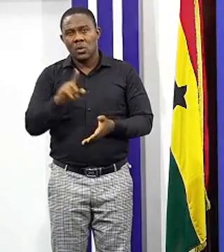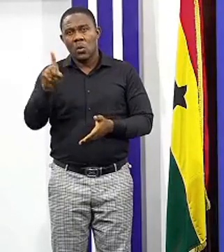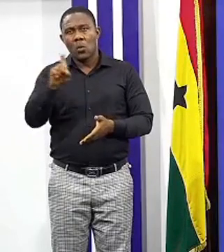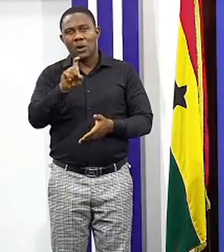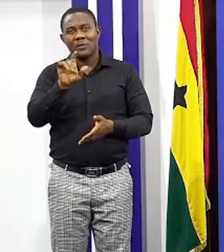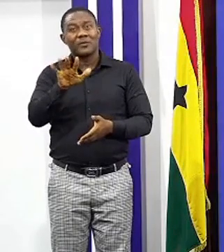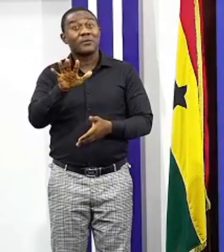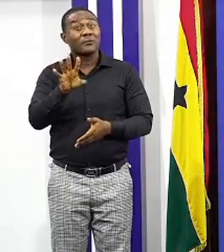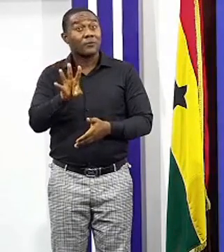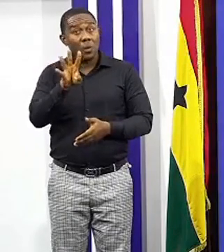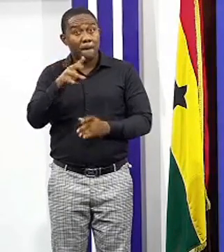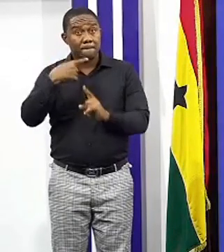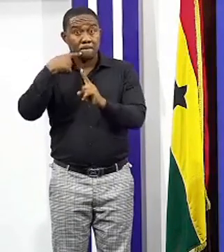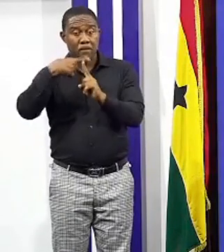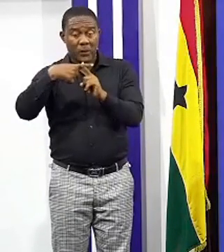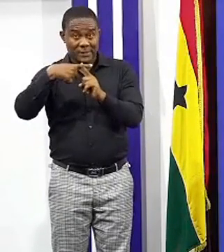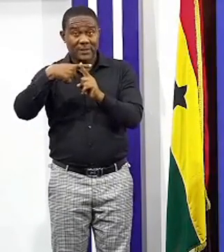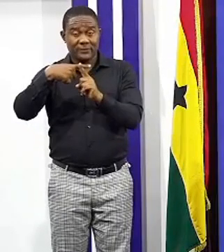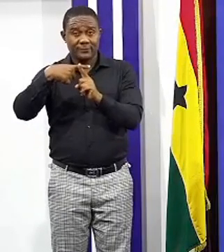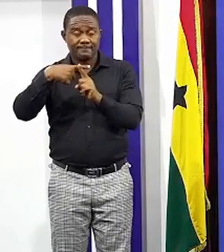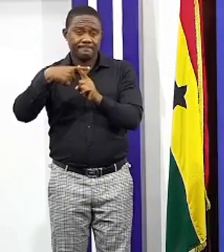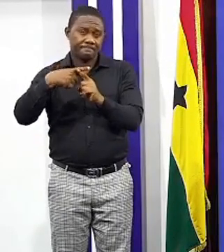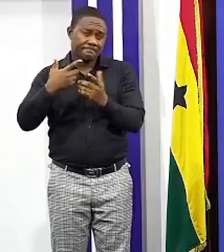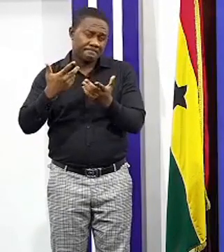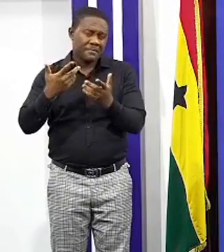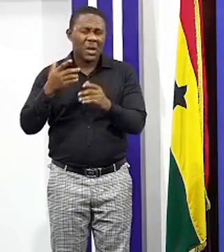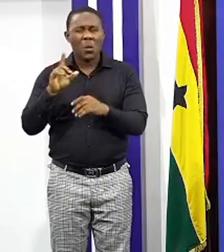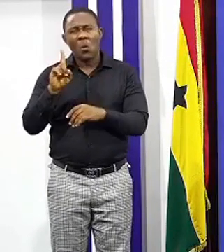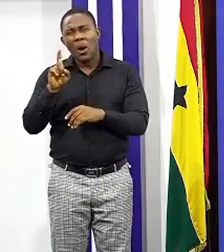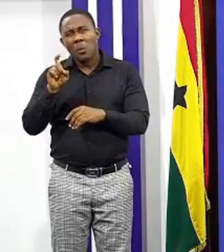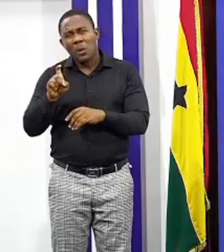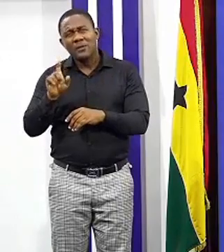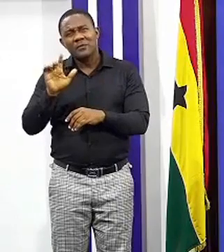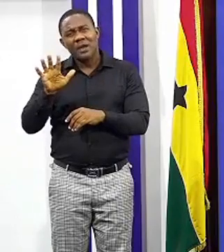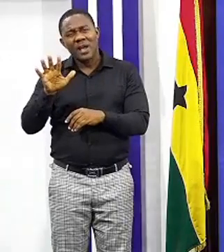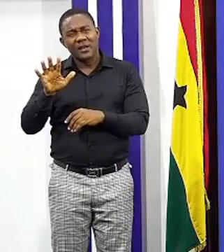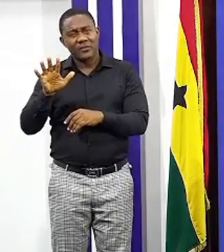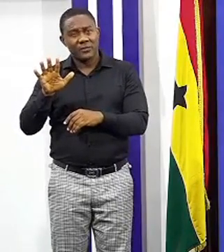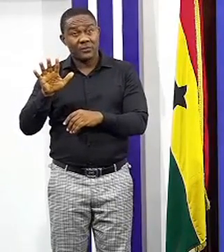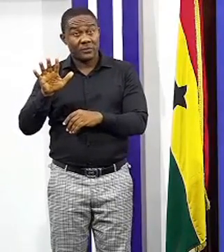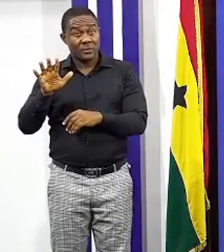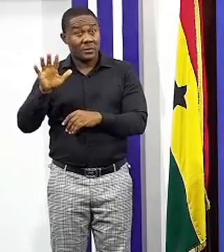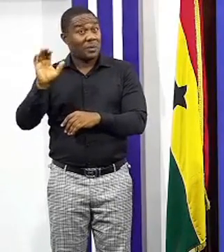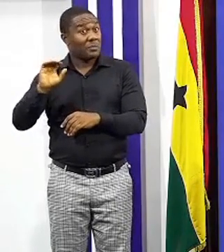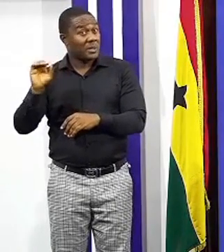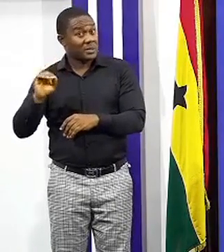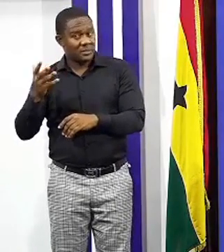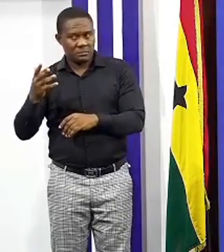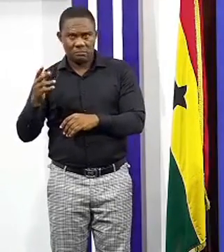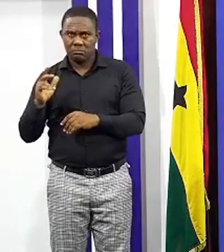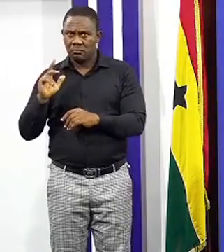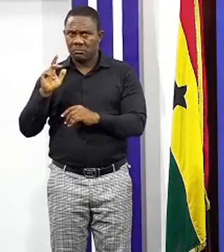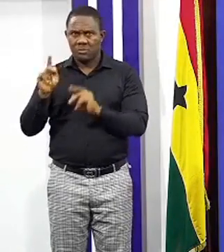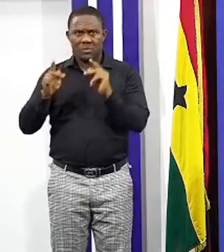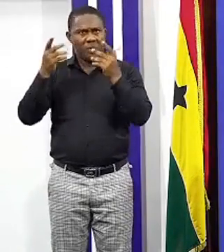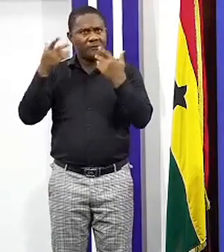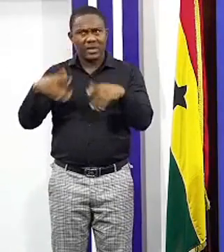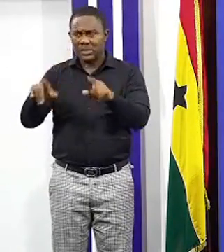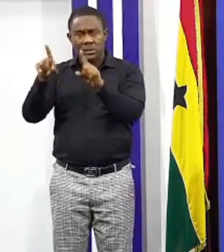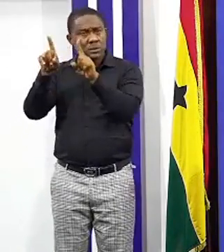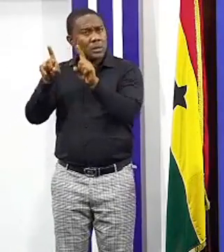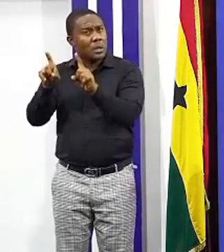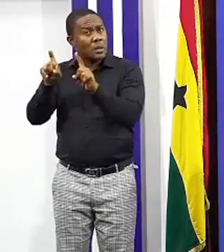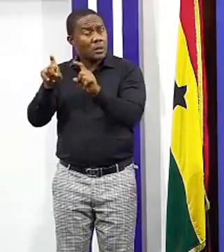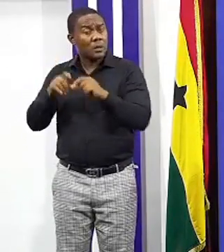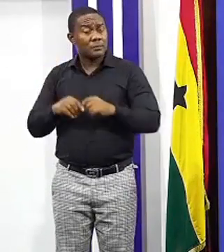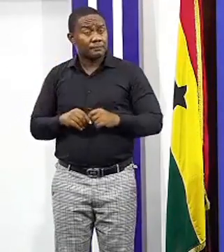1,154 positivity, which comes about 1.5% positivity people that have been tested. And